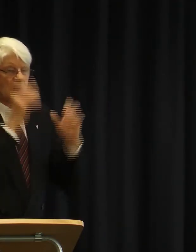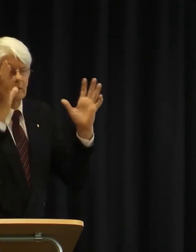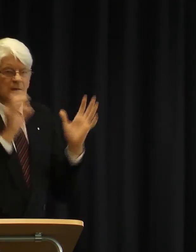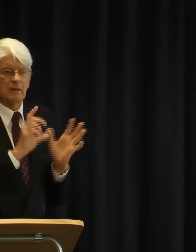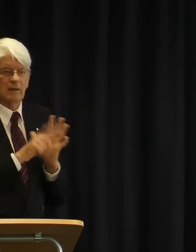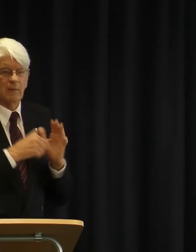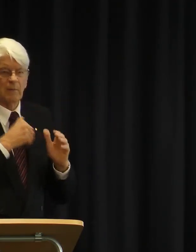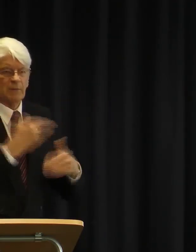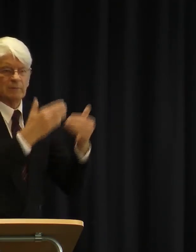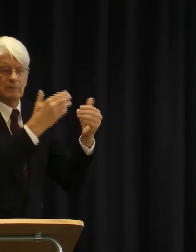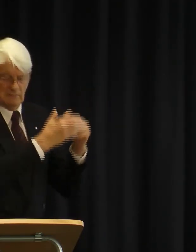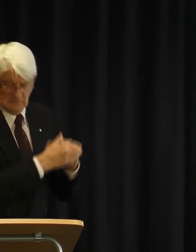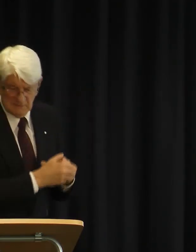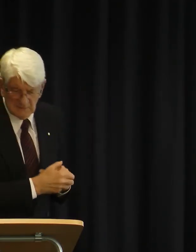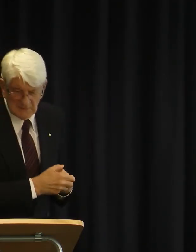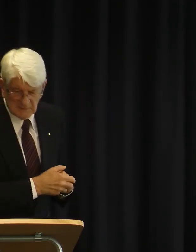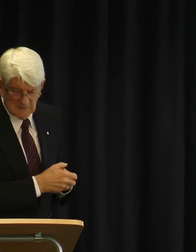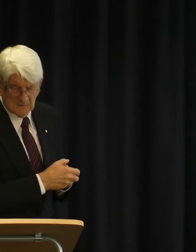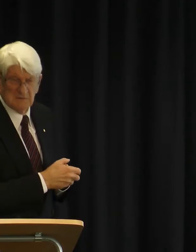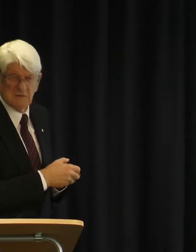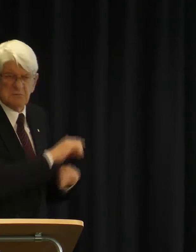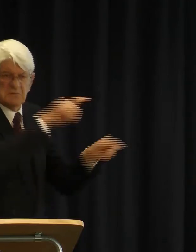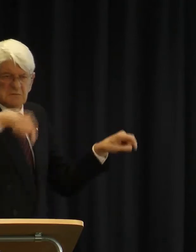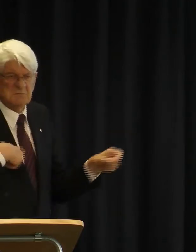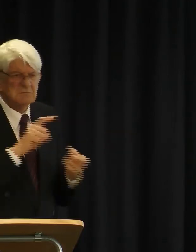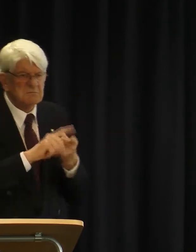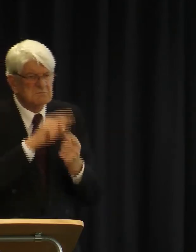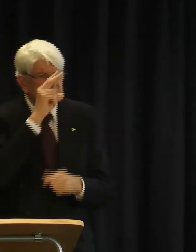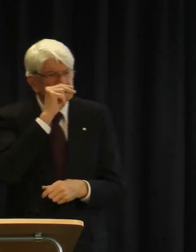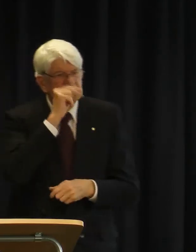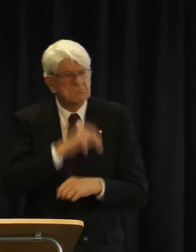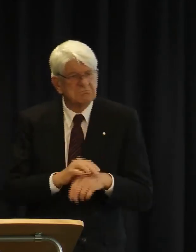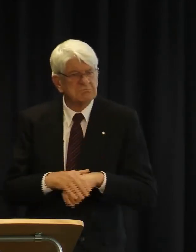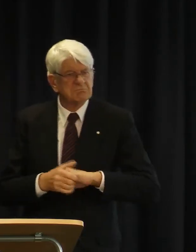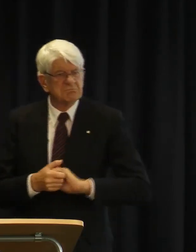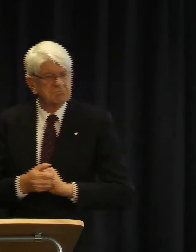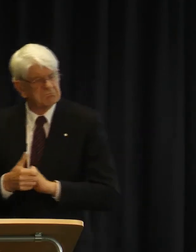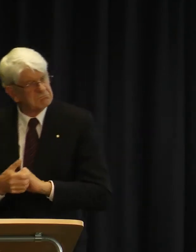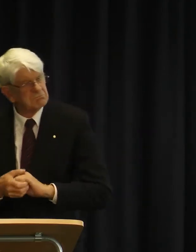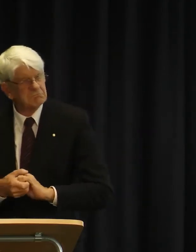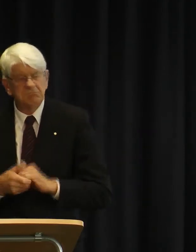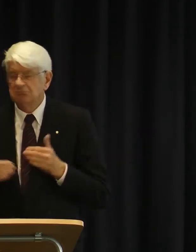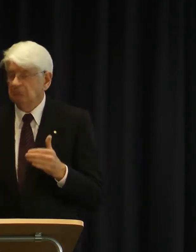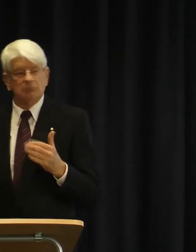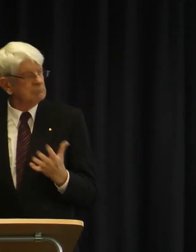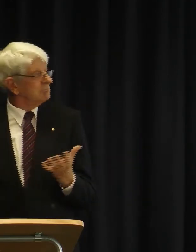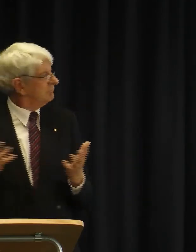"10 years ago, time really does fly. 10 years ago, we were still young, and we are still young